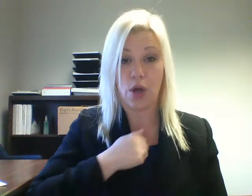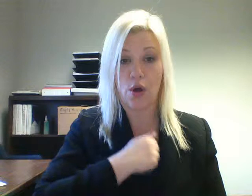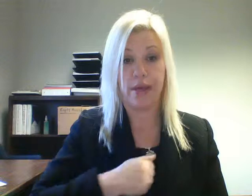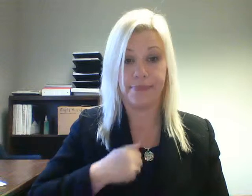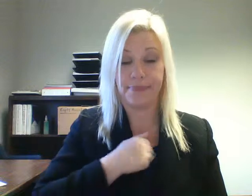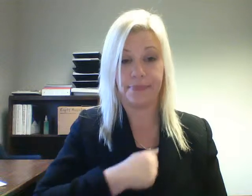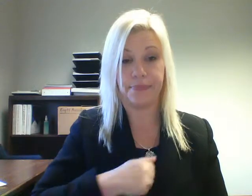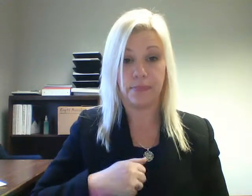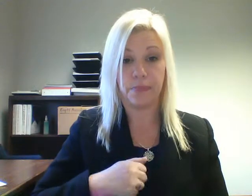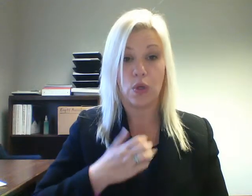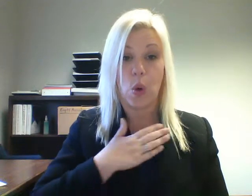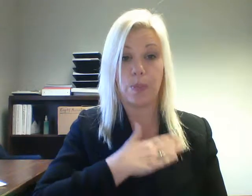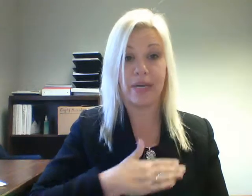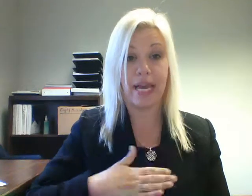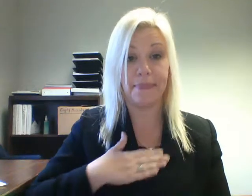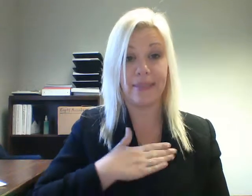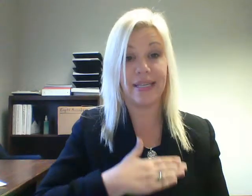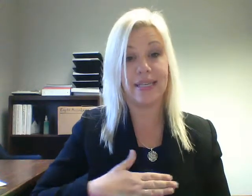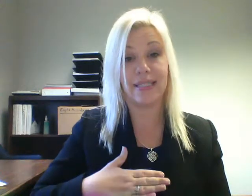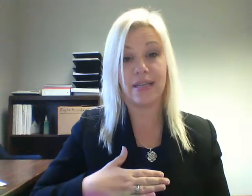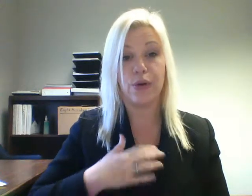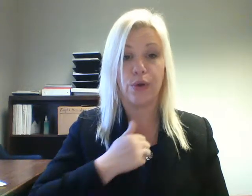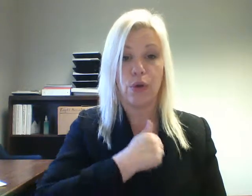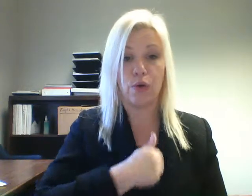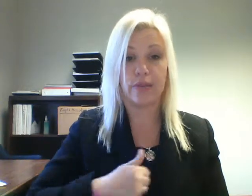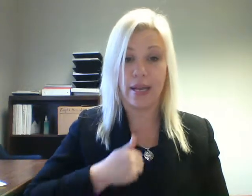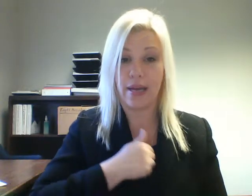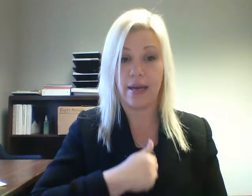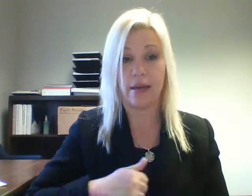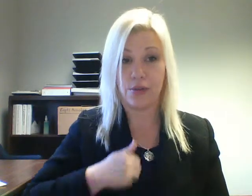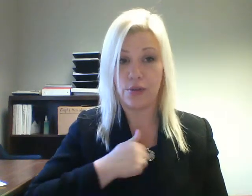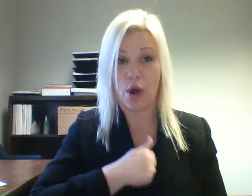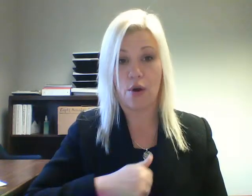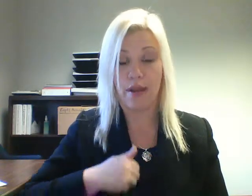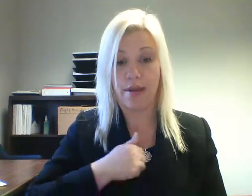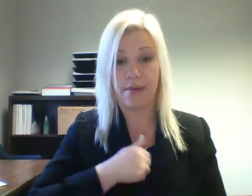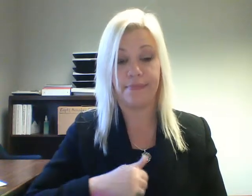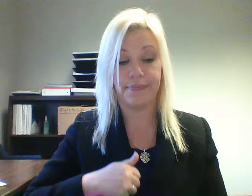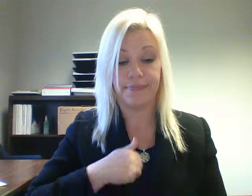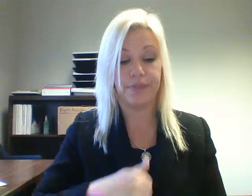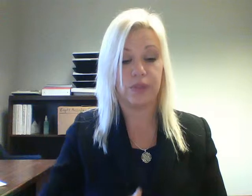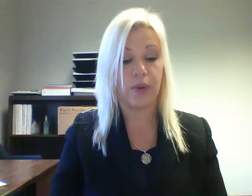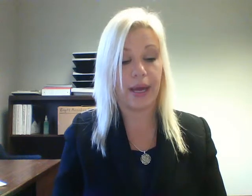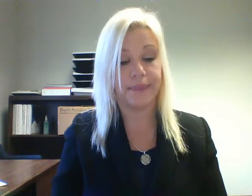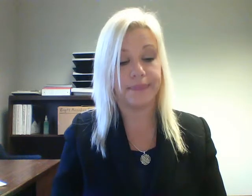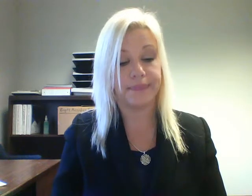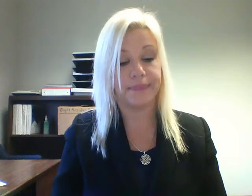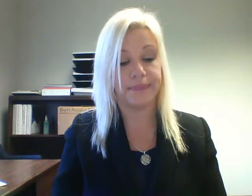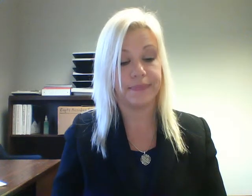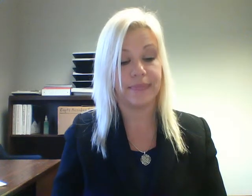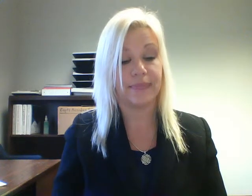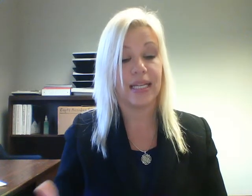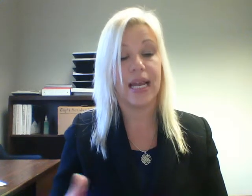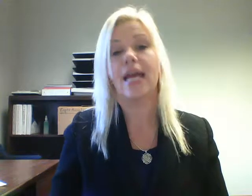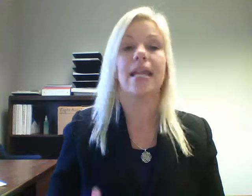Sorry. Open hand, please. Closed hand. Sorry. Okay. Next